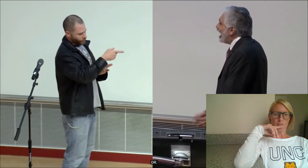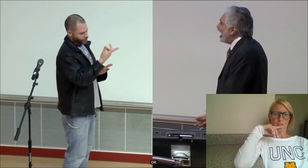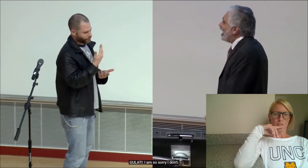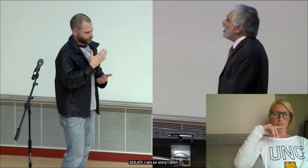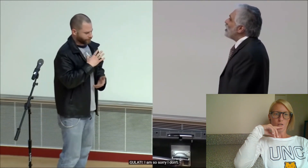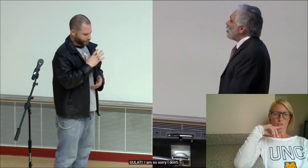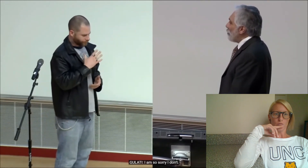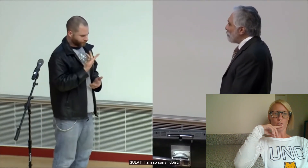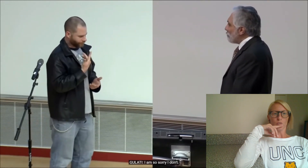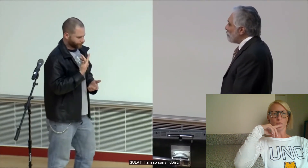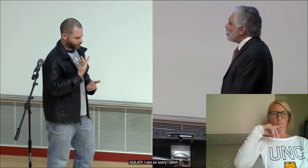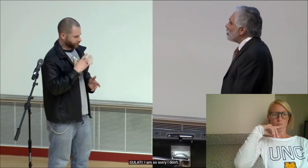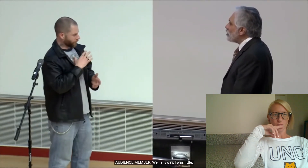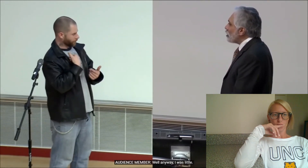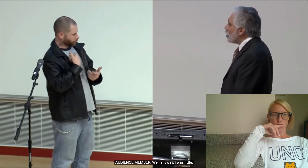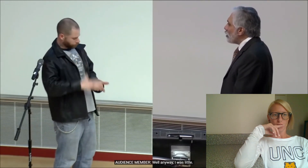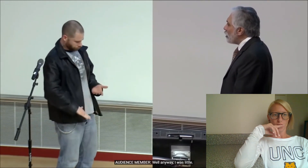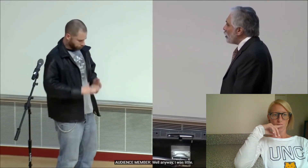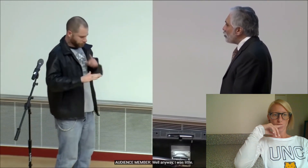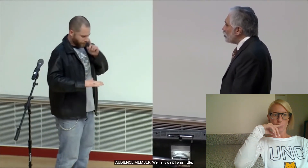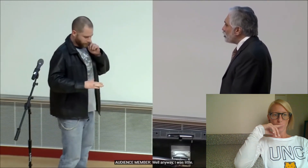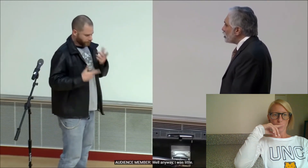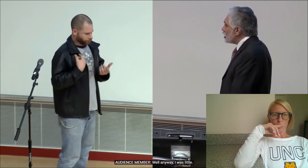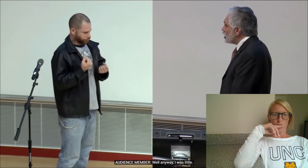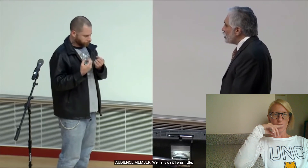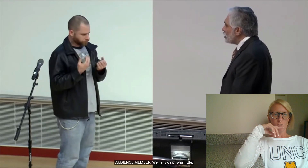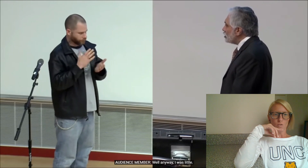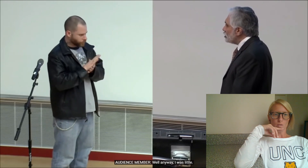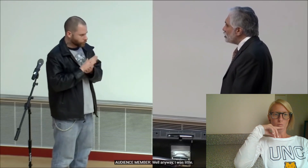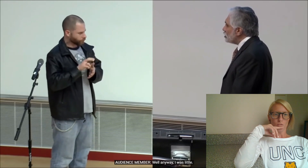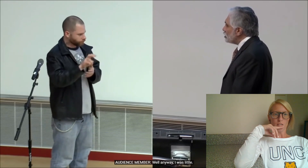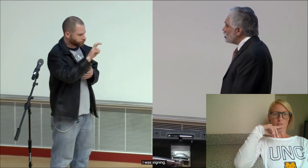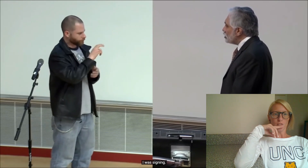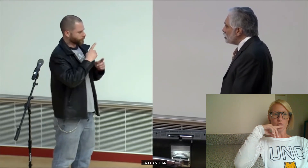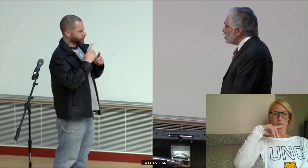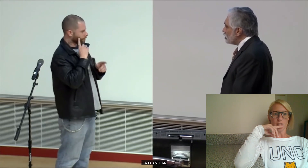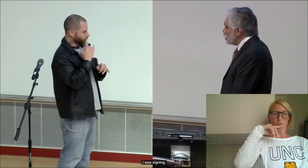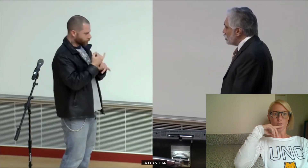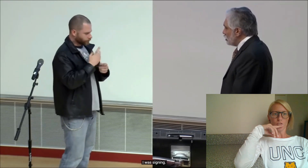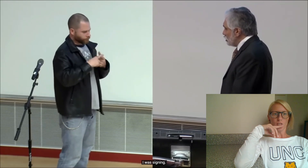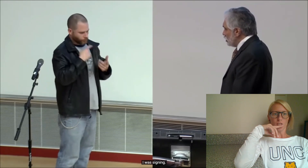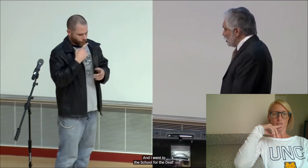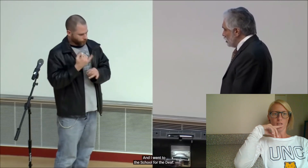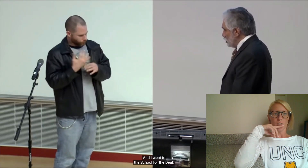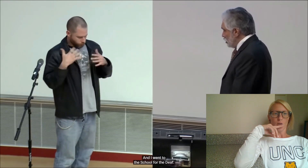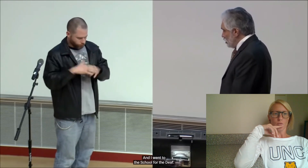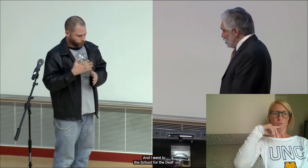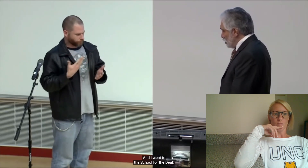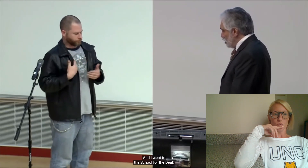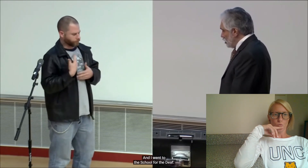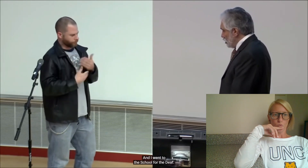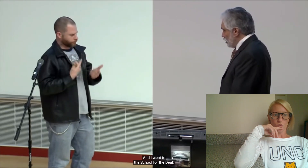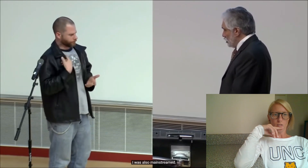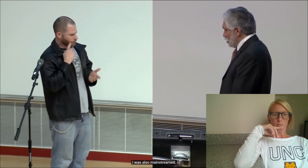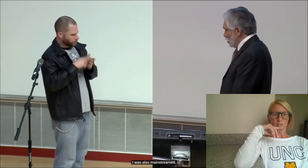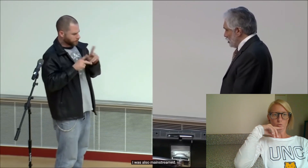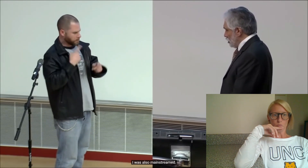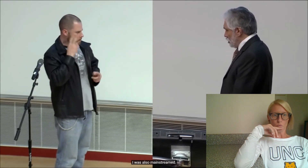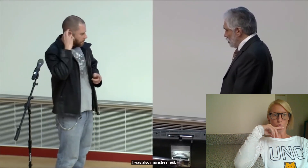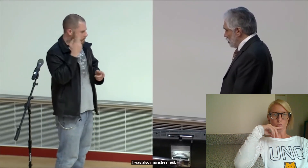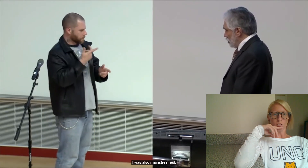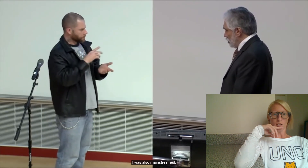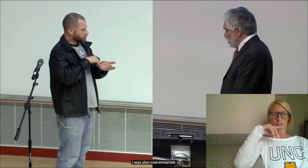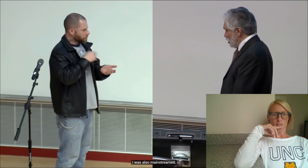I have. Oh, I'm so sorry, I don't. Well, anyway, I was I was little, born I deaf was and learned sign signing, language and I and went to the school went for to the deaf deaf. I was school